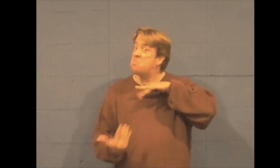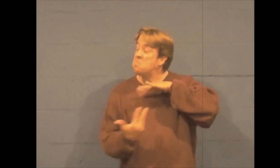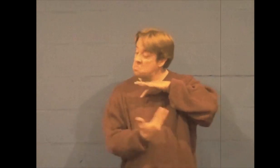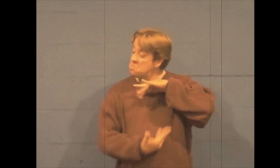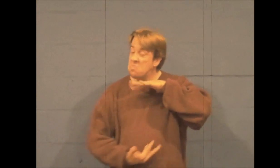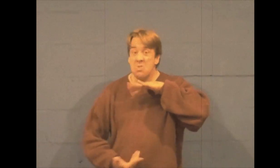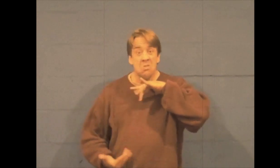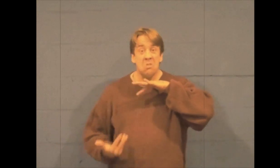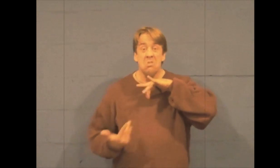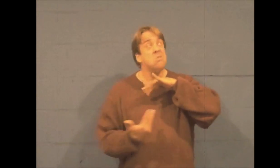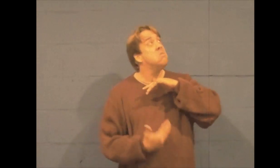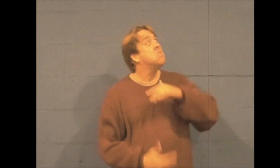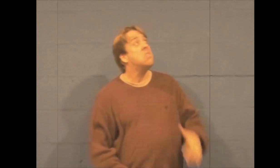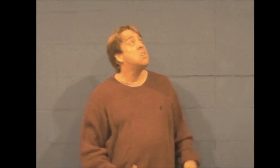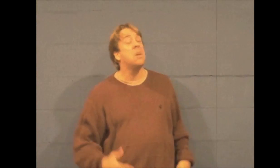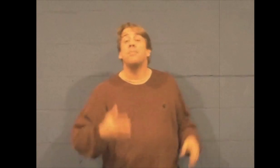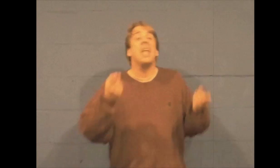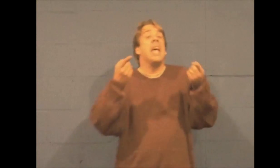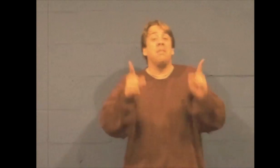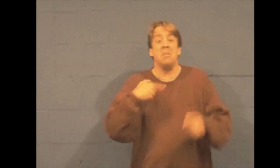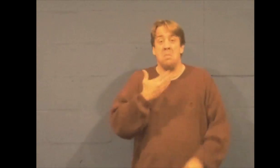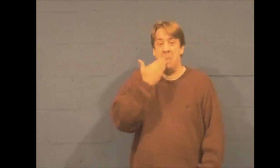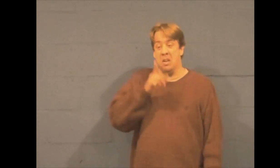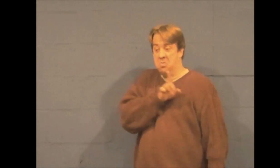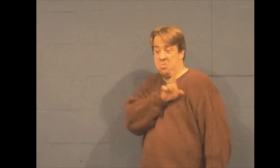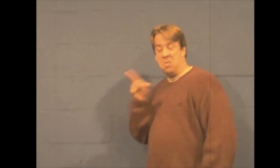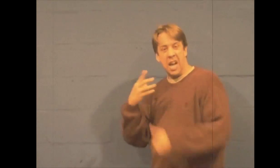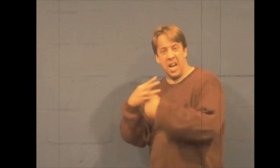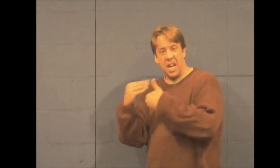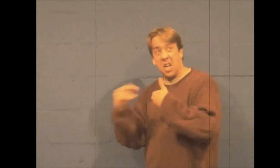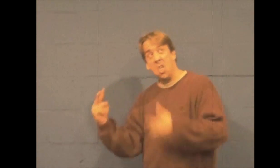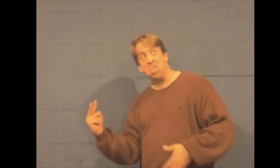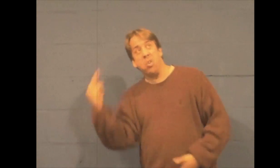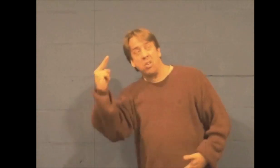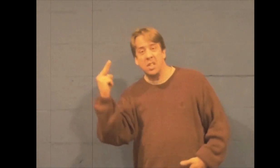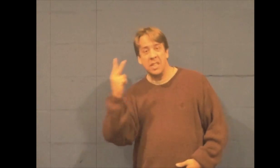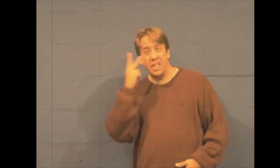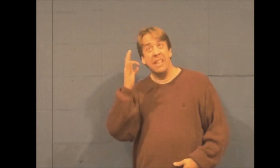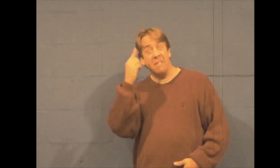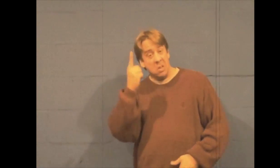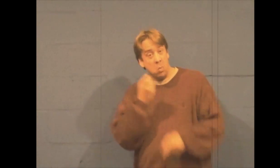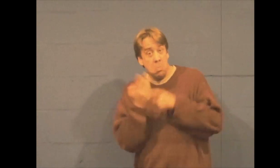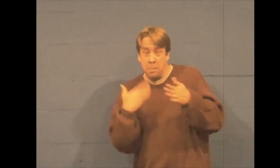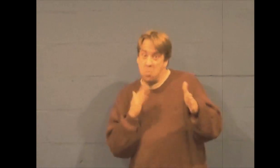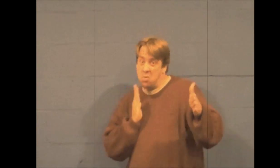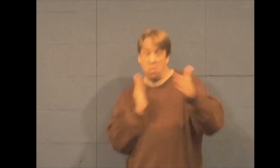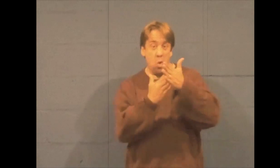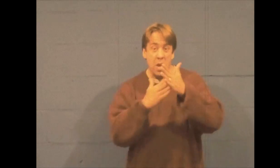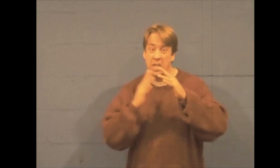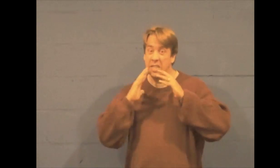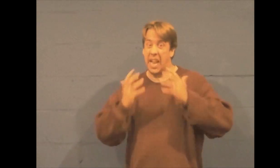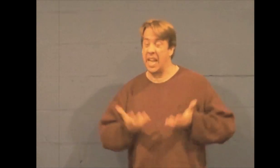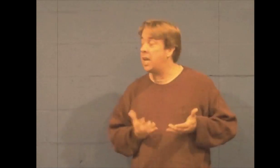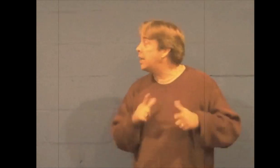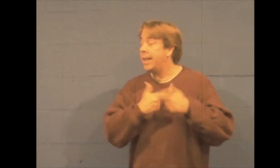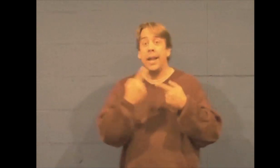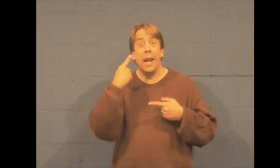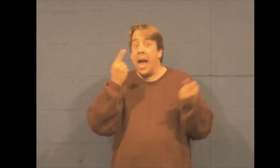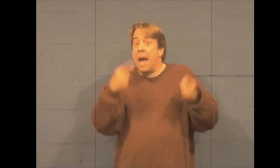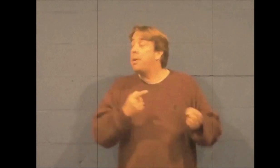I was starting to get irate. And I decided to go outside and get a better look to see if he was ruining my